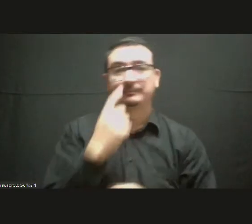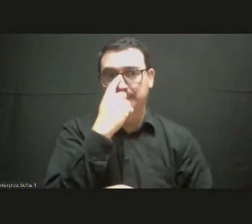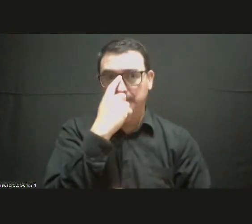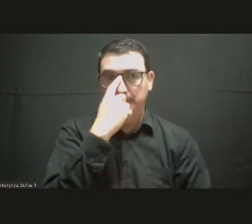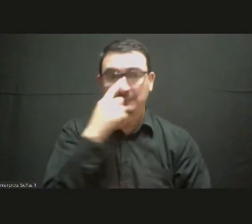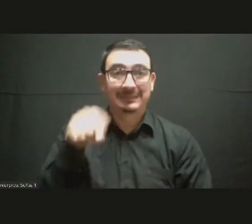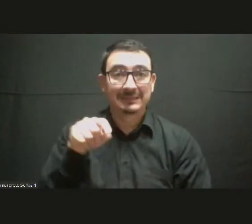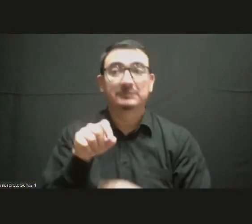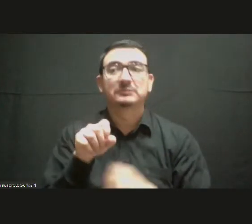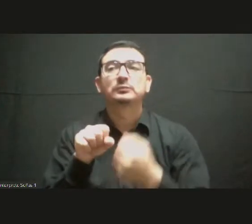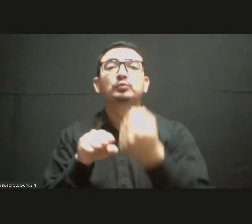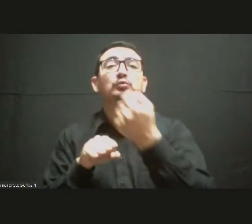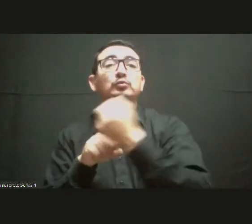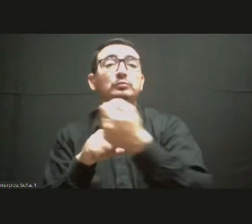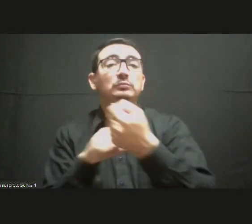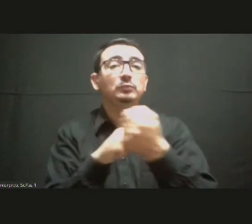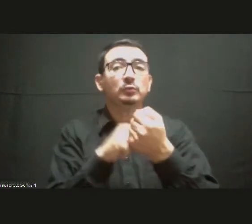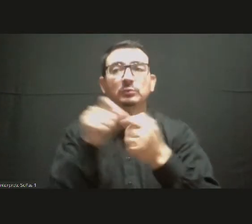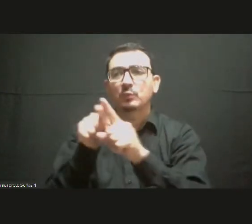you now.